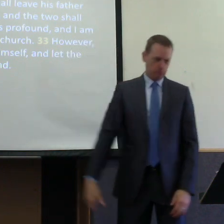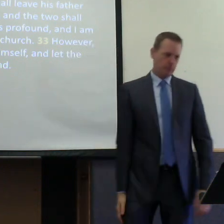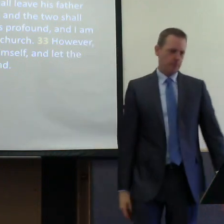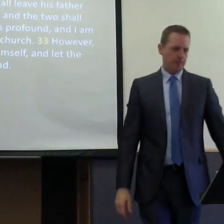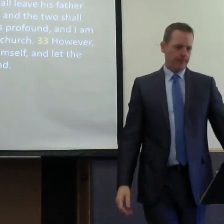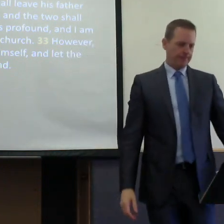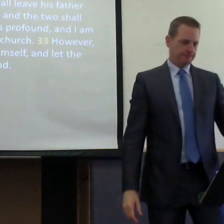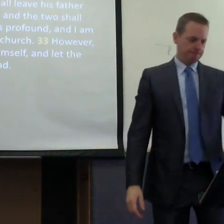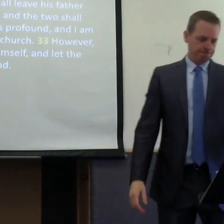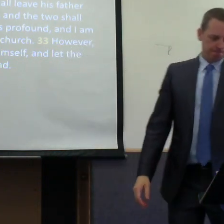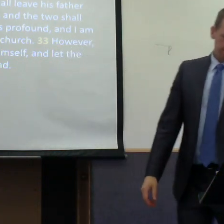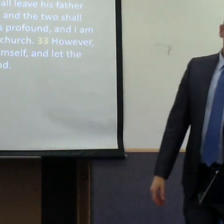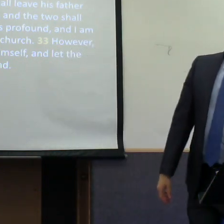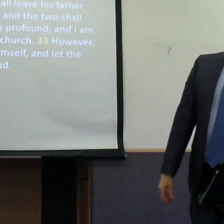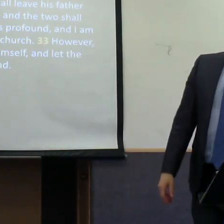Yes, I do.